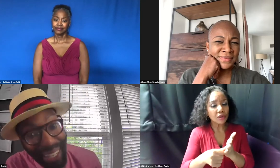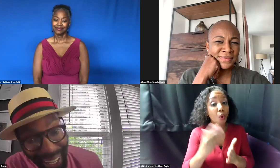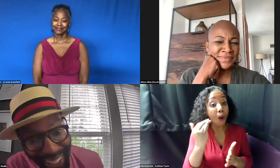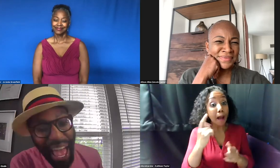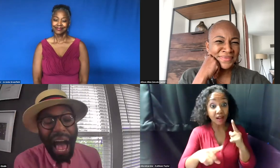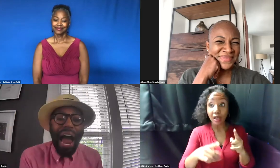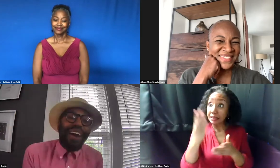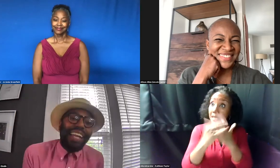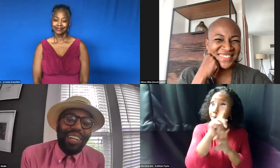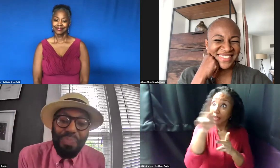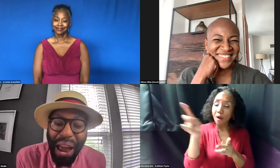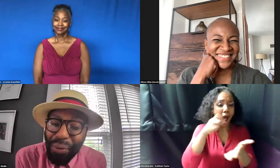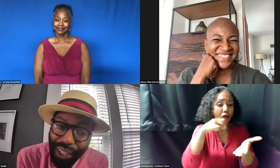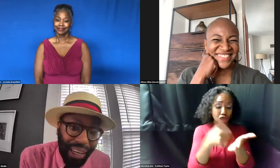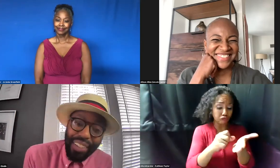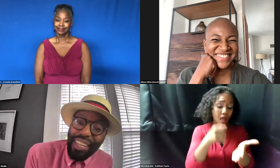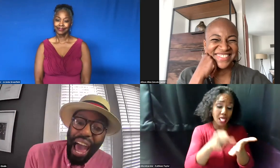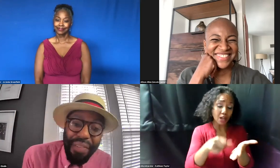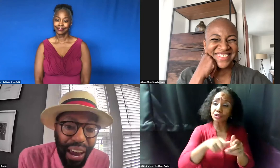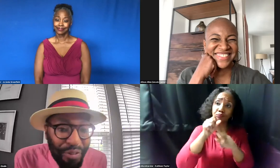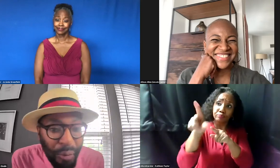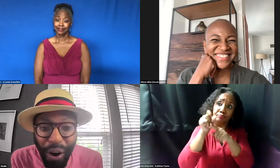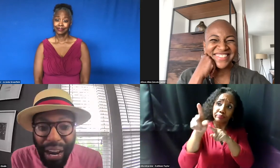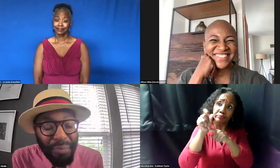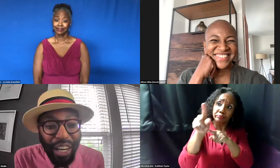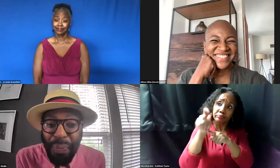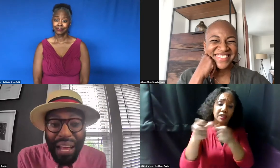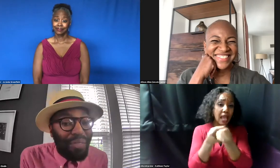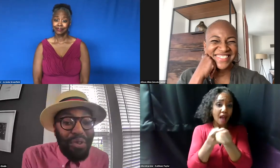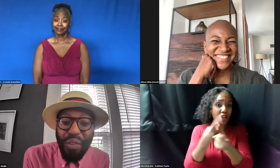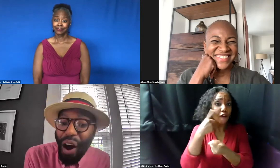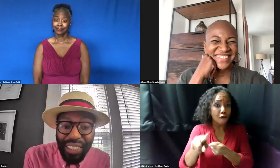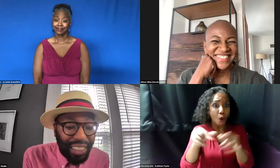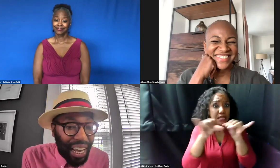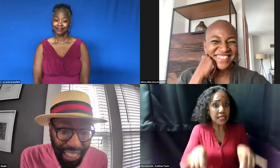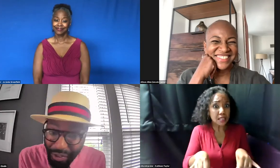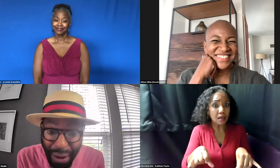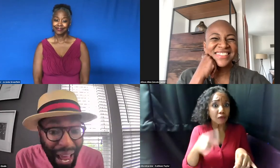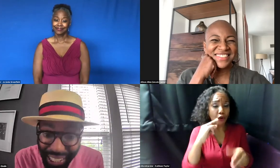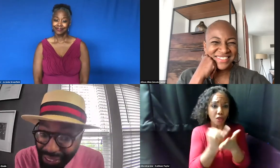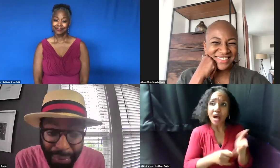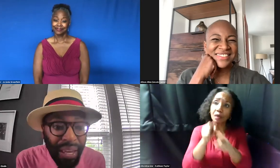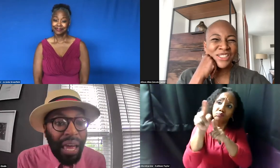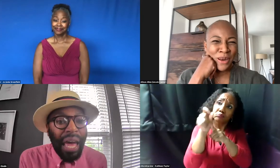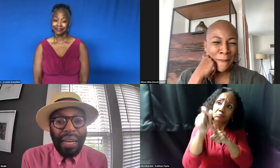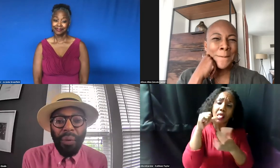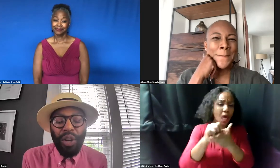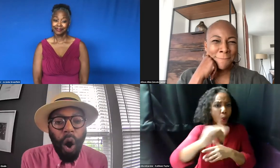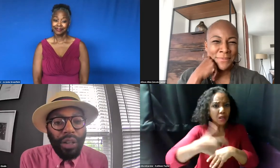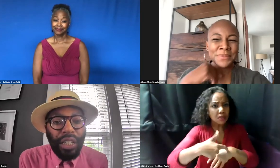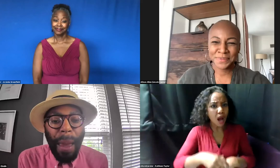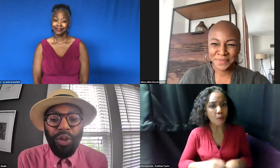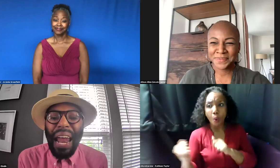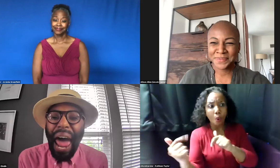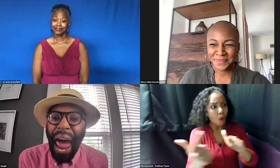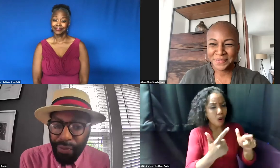comes Emdin again. I write letters biweekly to advocate for a more expansive view of arts and education and a reimagining of STEM. I think we